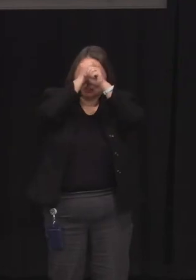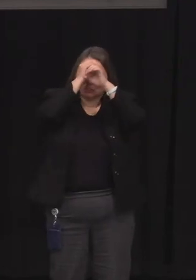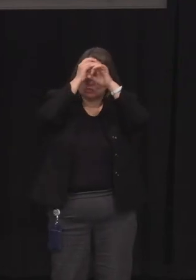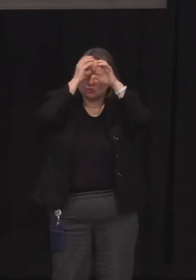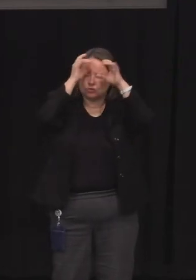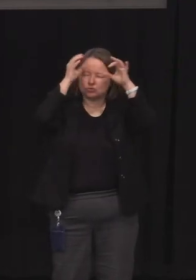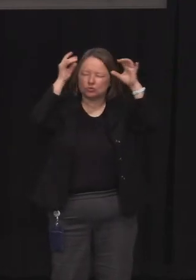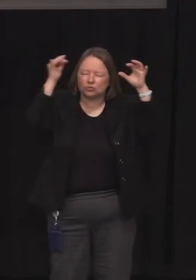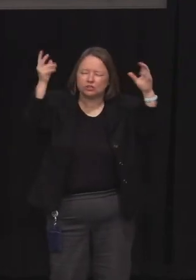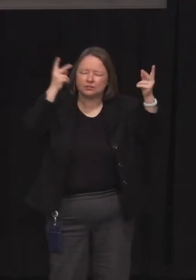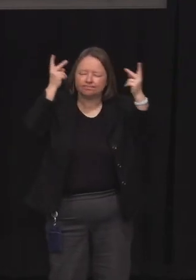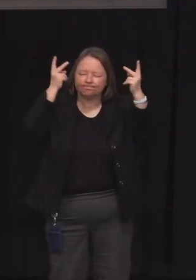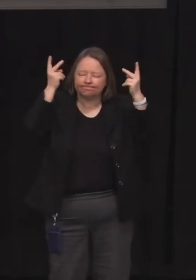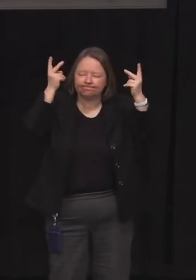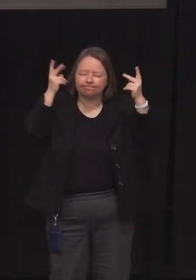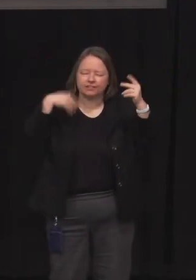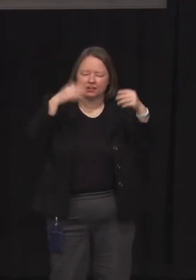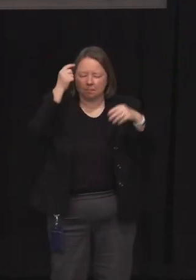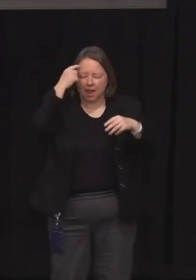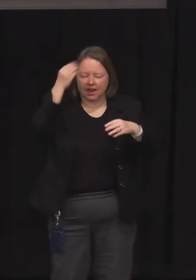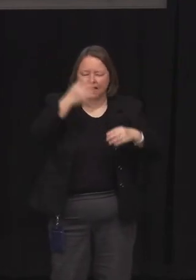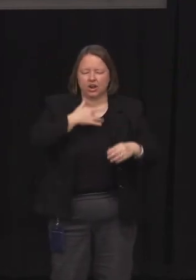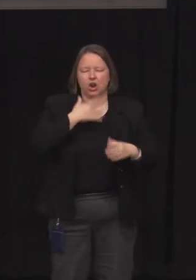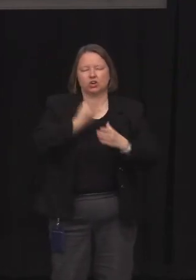visions in your minds and your hearts.